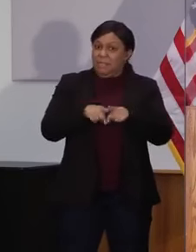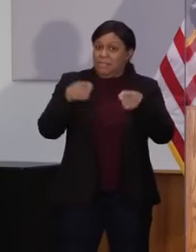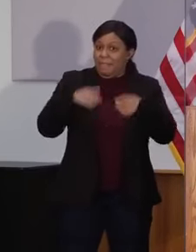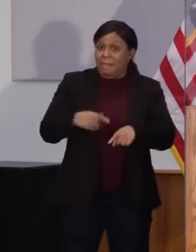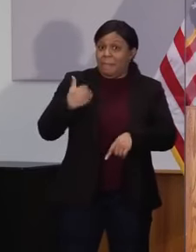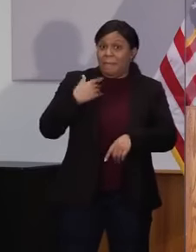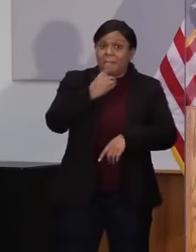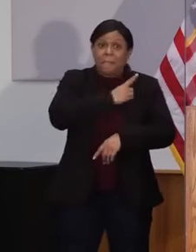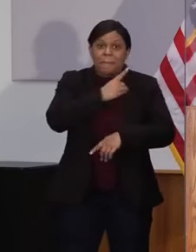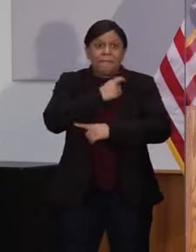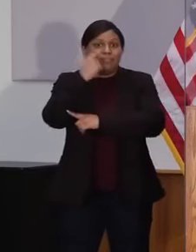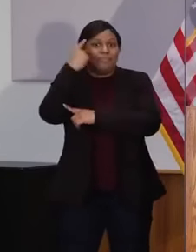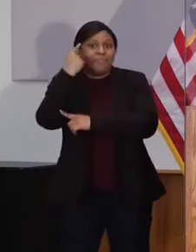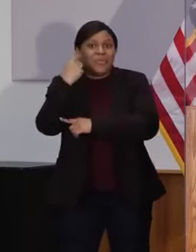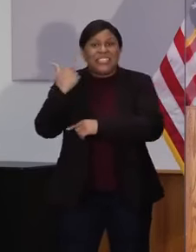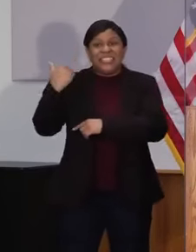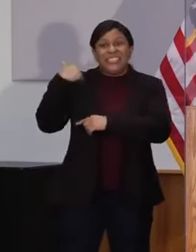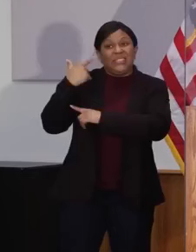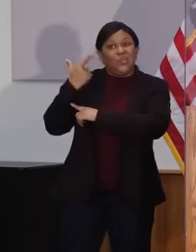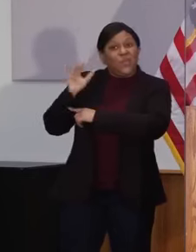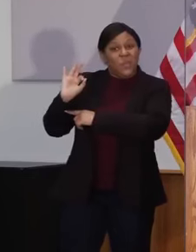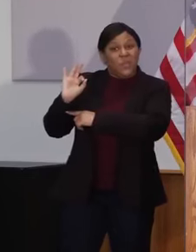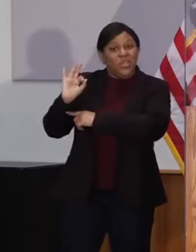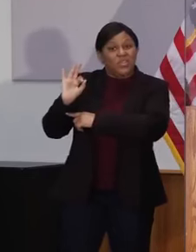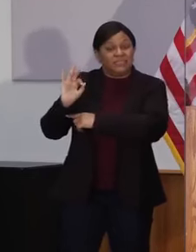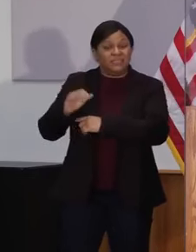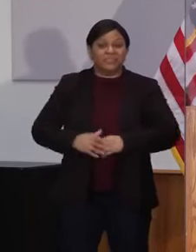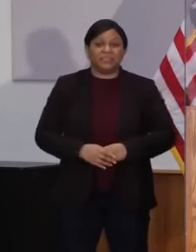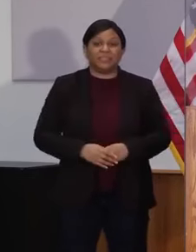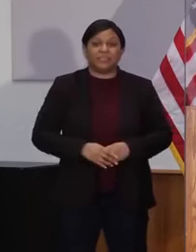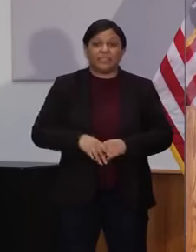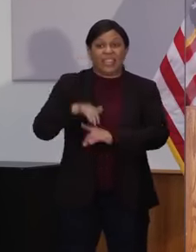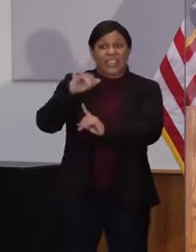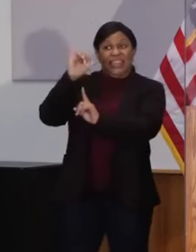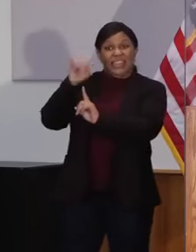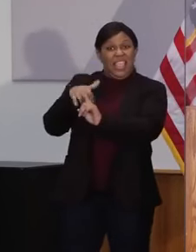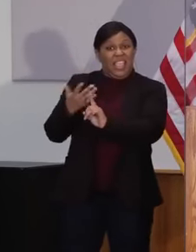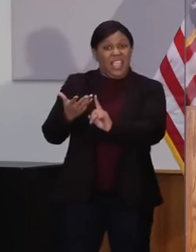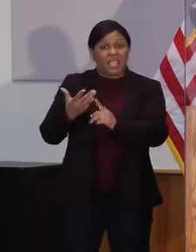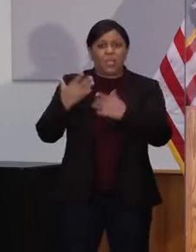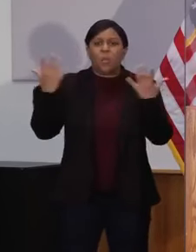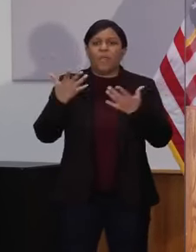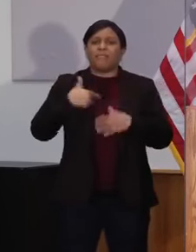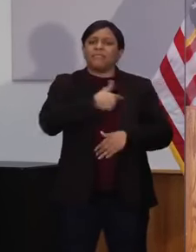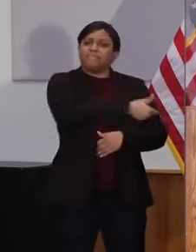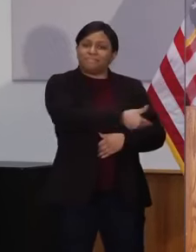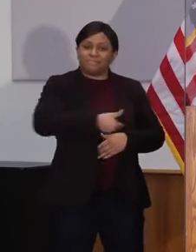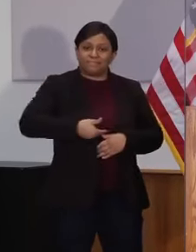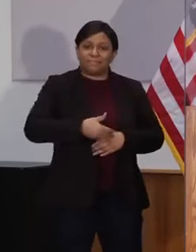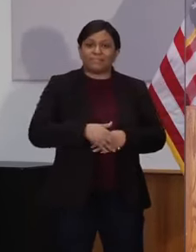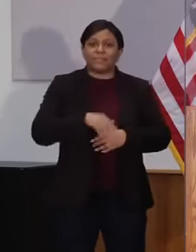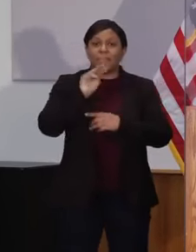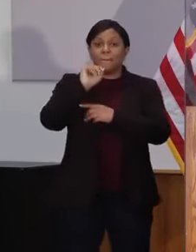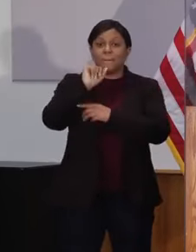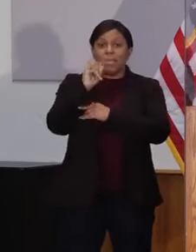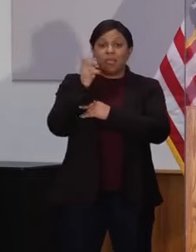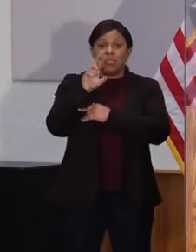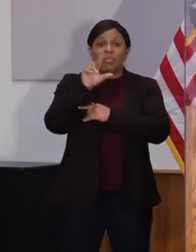venues within the city, within the state of Minnesota. With that, I'd like to welcome Mayor Love of Centerville to come to the podium.